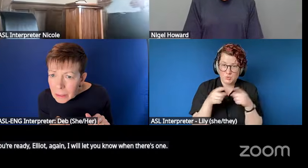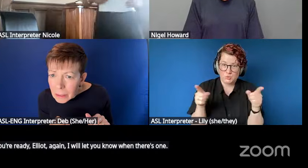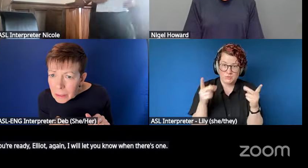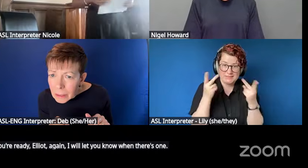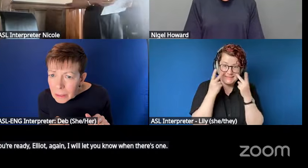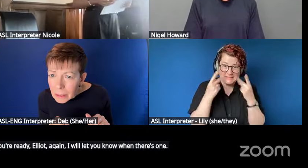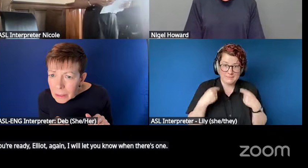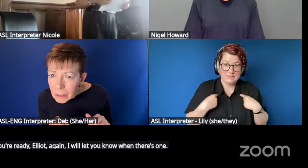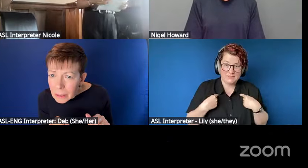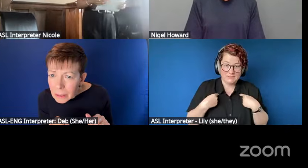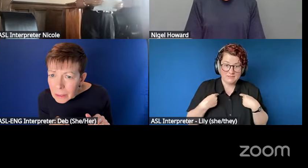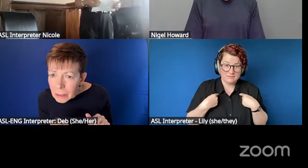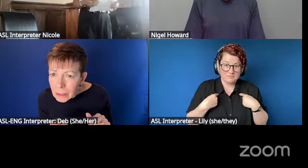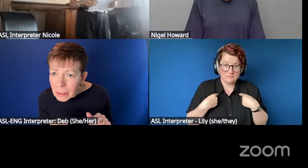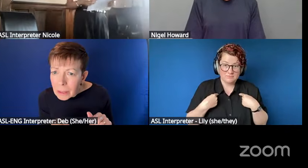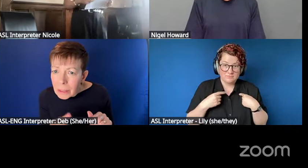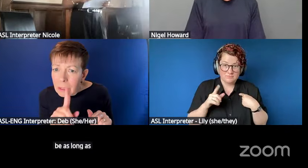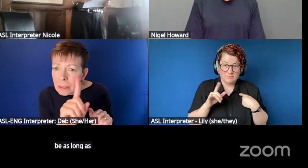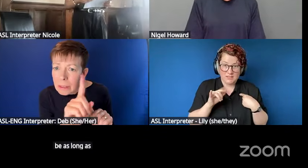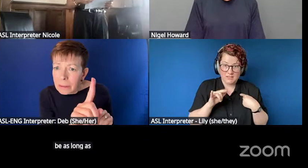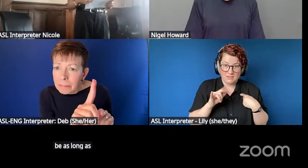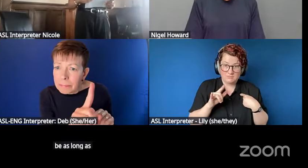gonna try to be as loud as Brian.